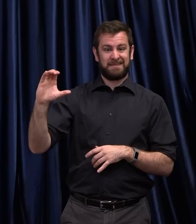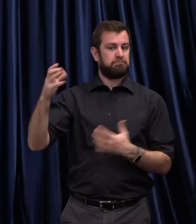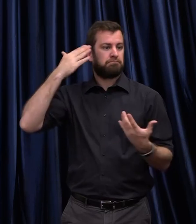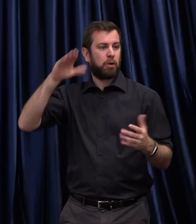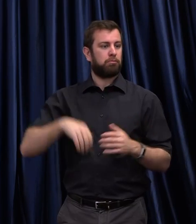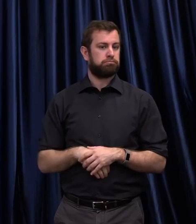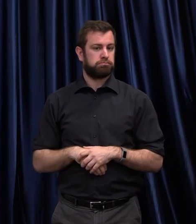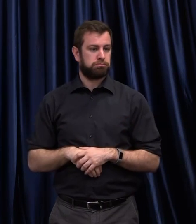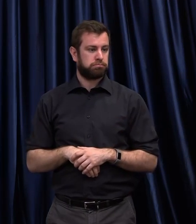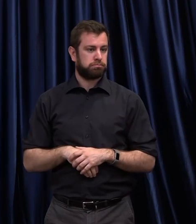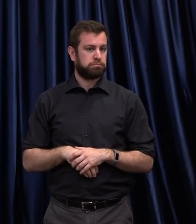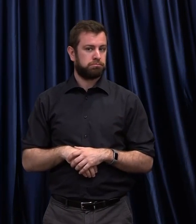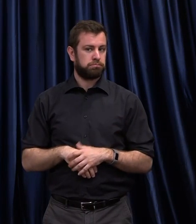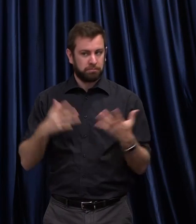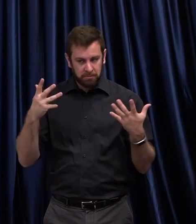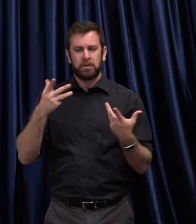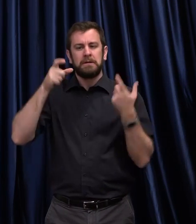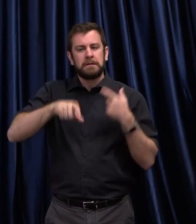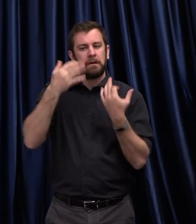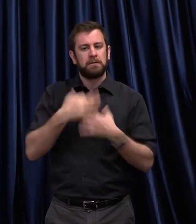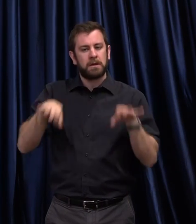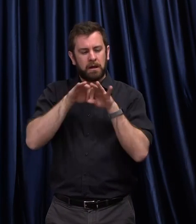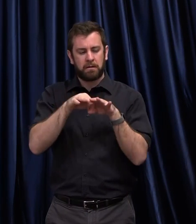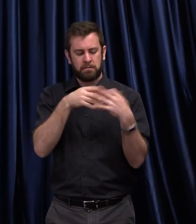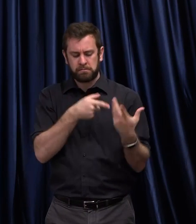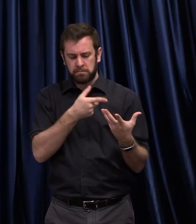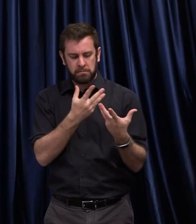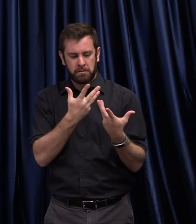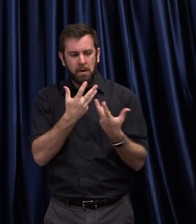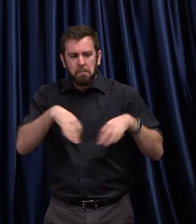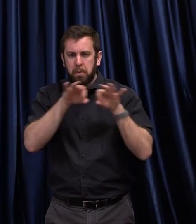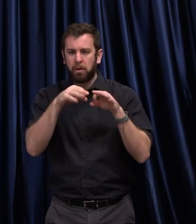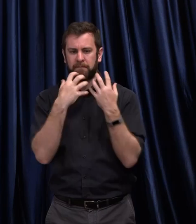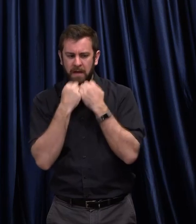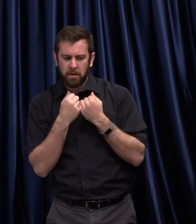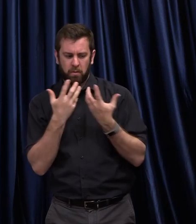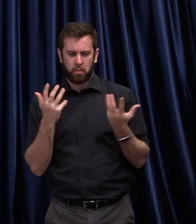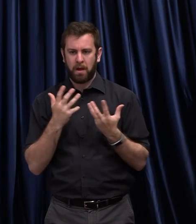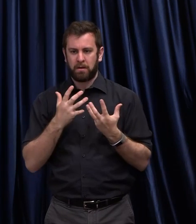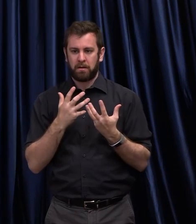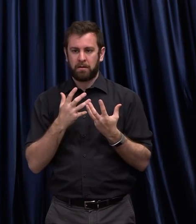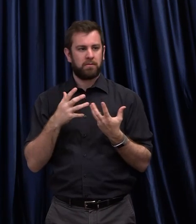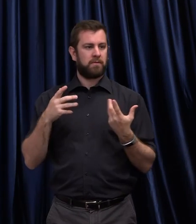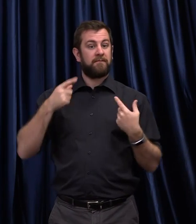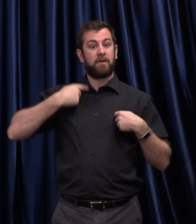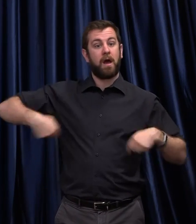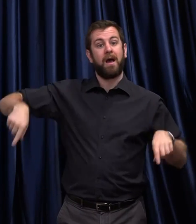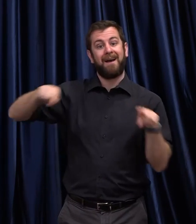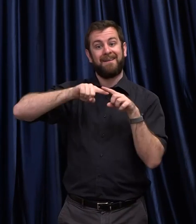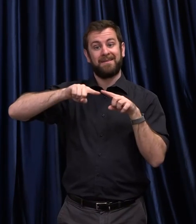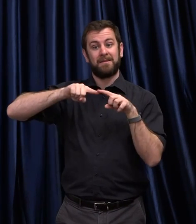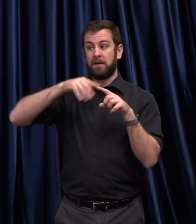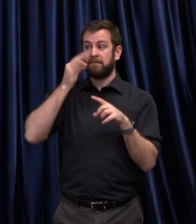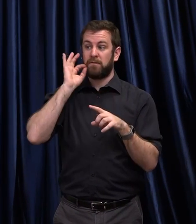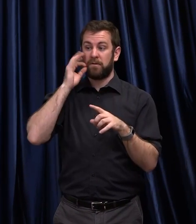So you need to understand the value of the fruit. What is the fruit of taqwa? Allah subhanahu wa ta'ala has revealed in